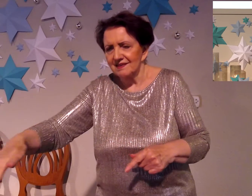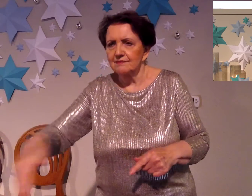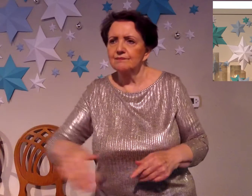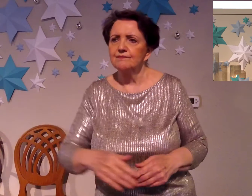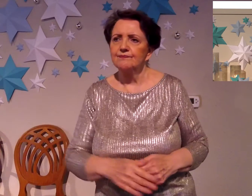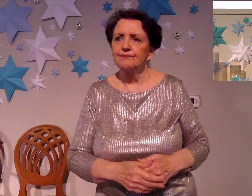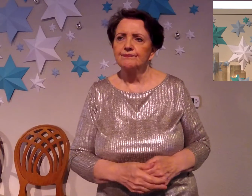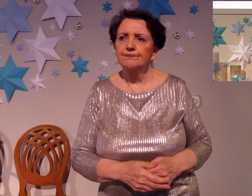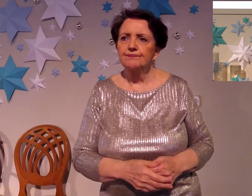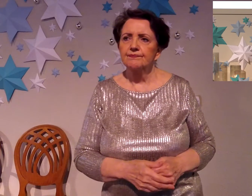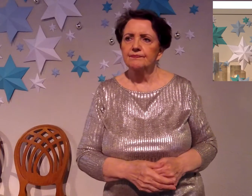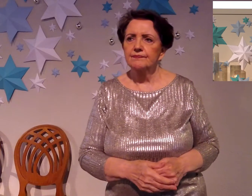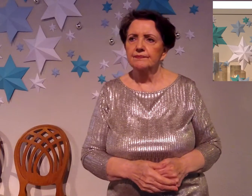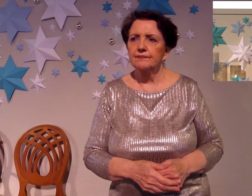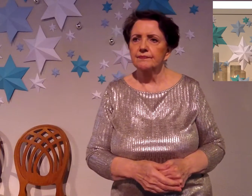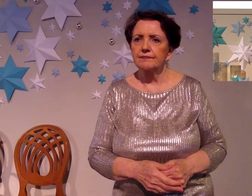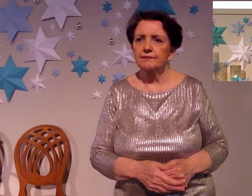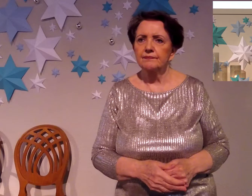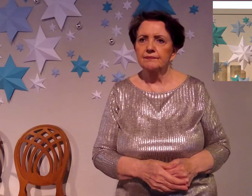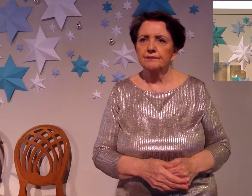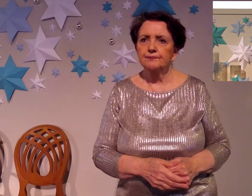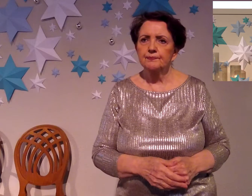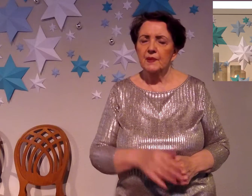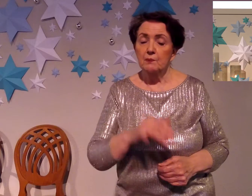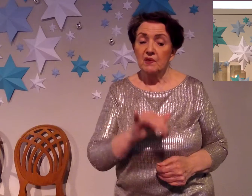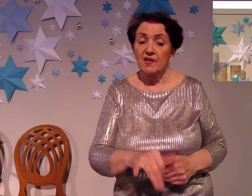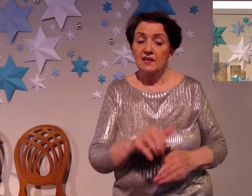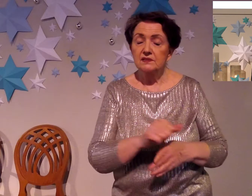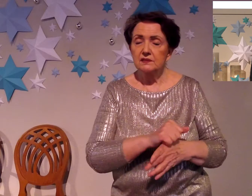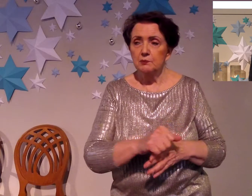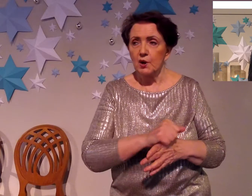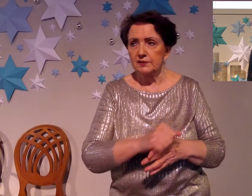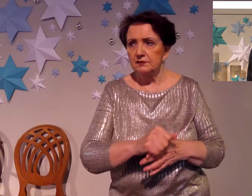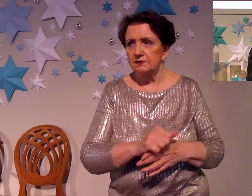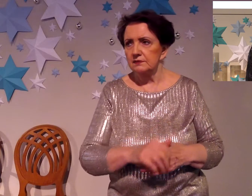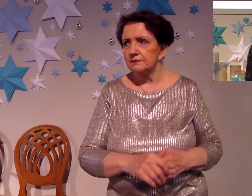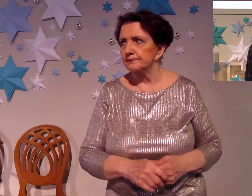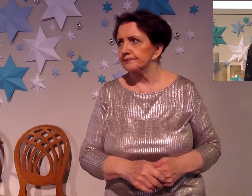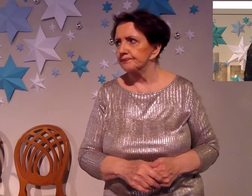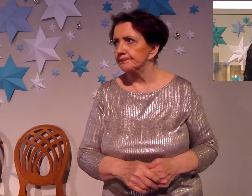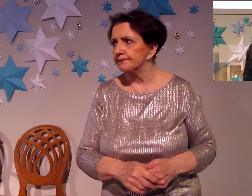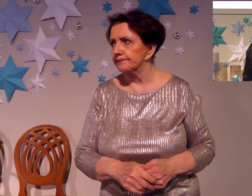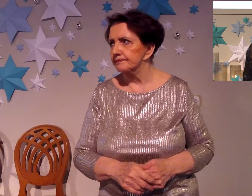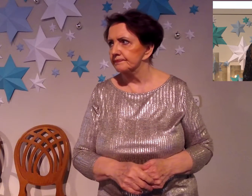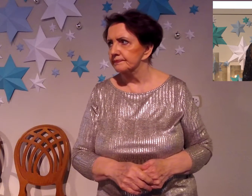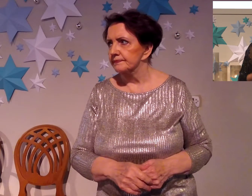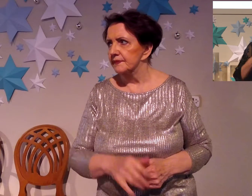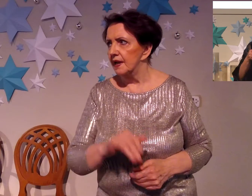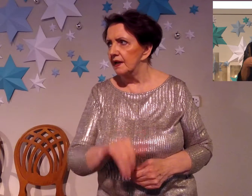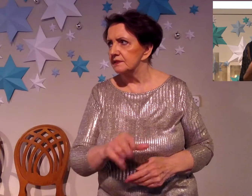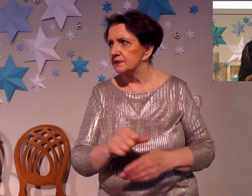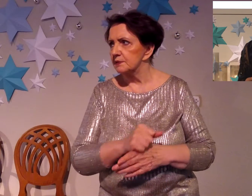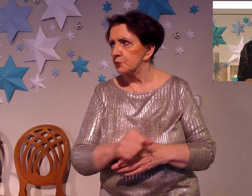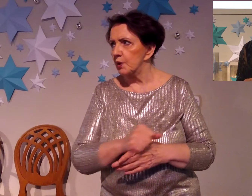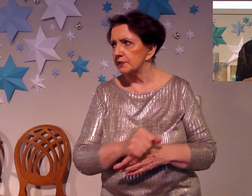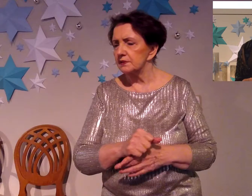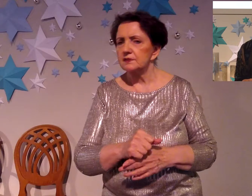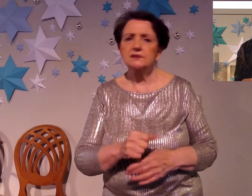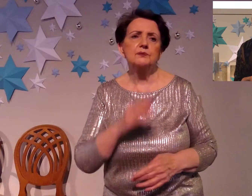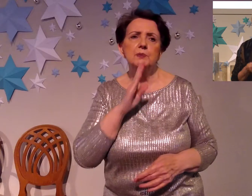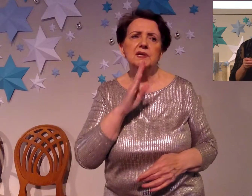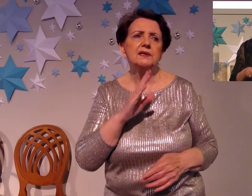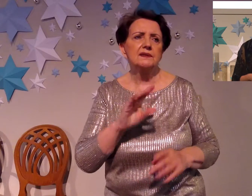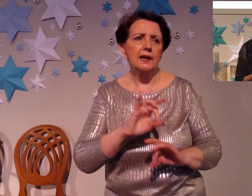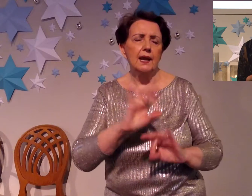again. But that's the practice, right? That's the practice of being the